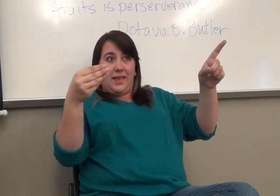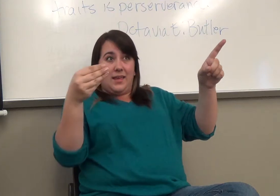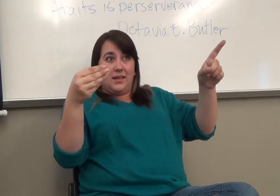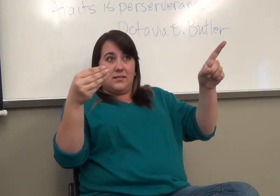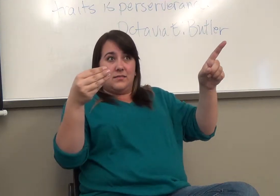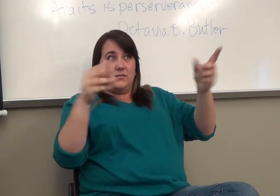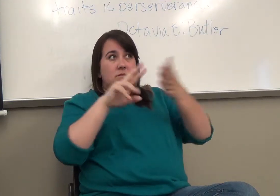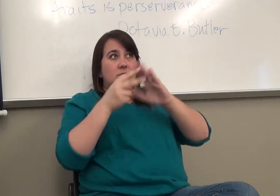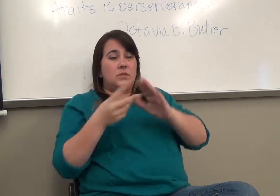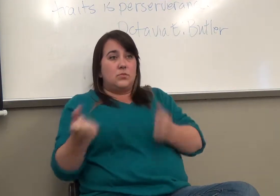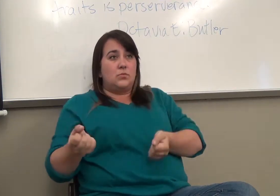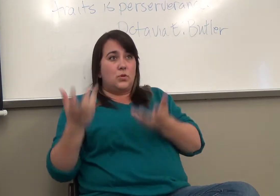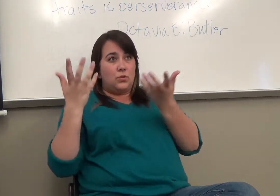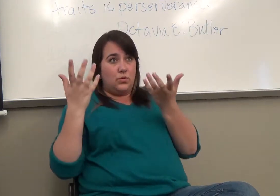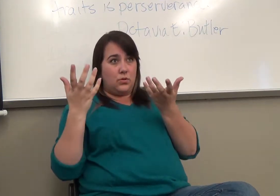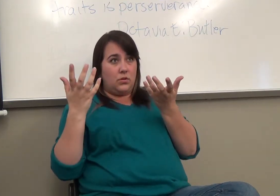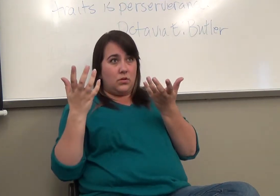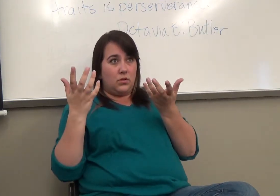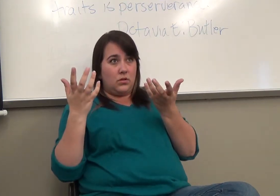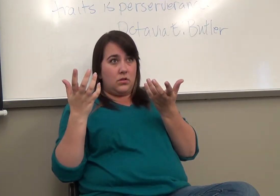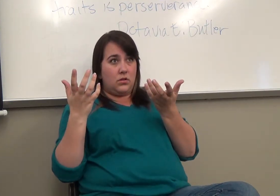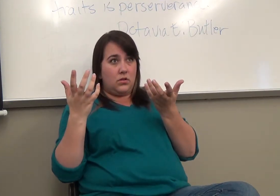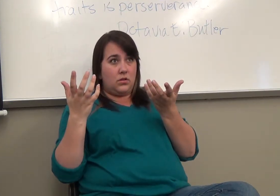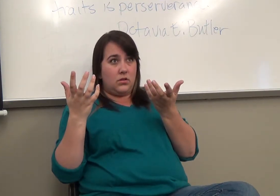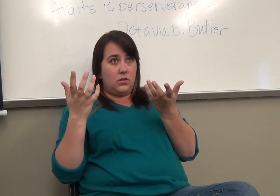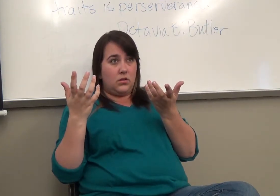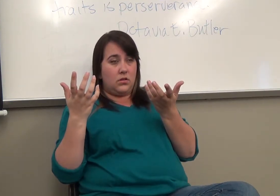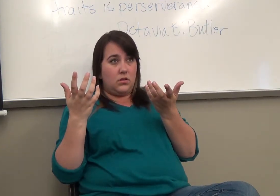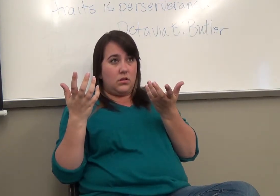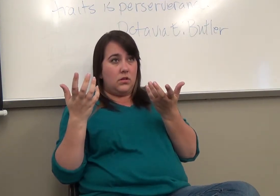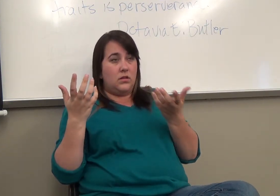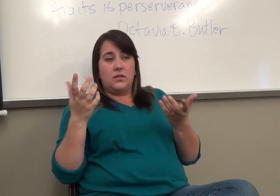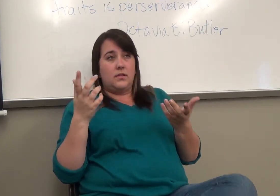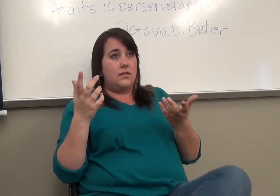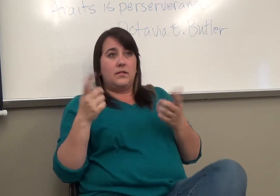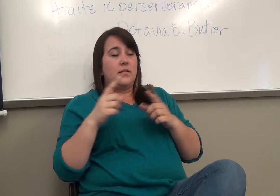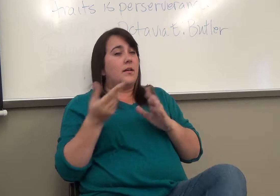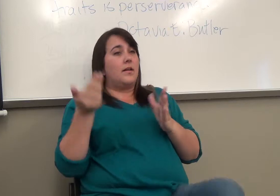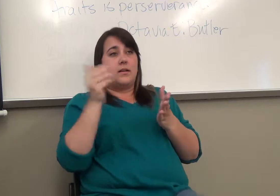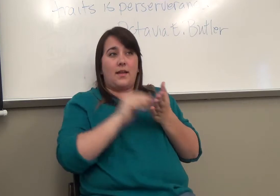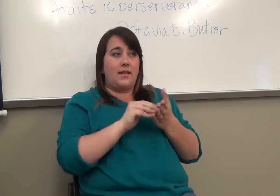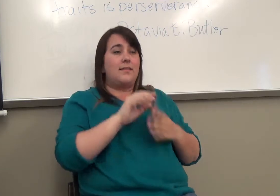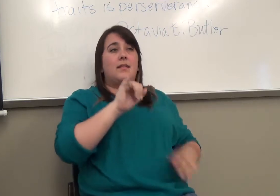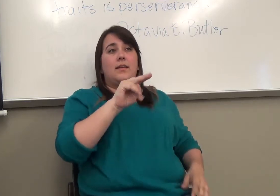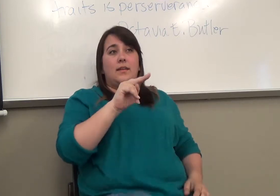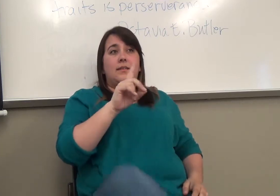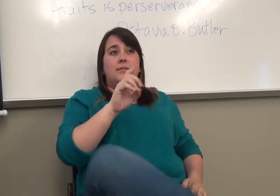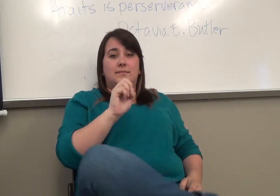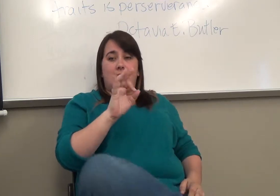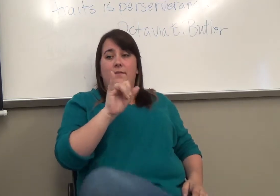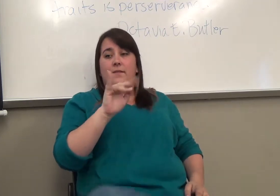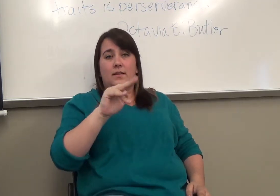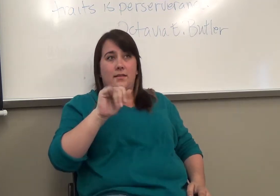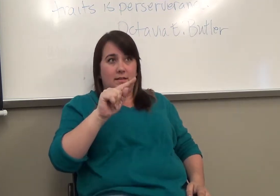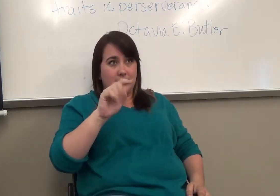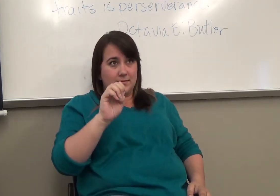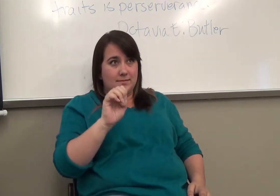plural. Okay? But, again, you're saying each one of